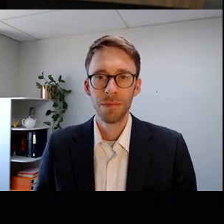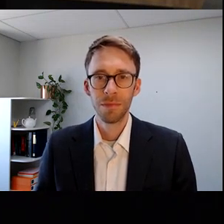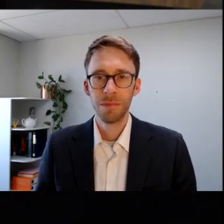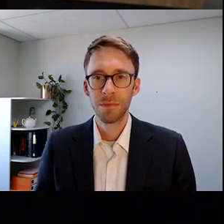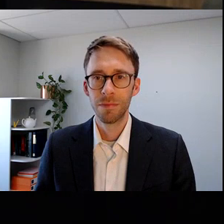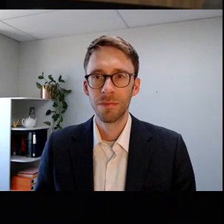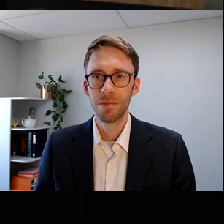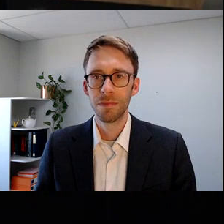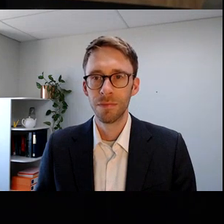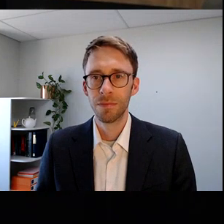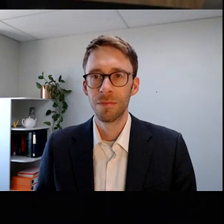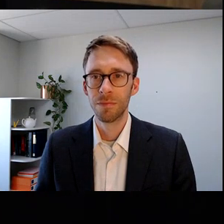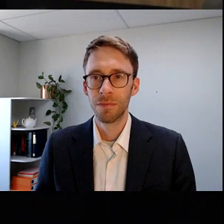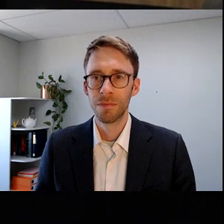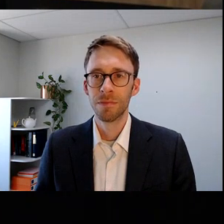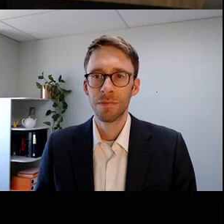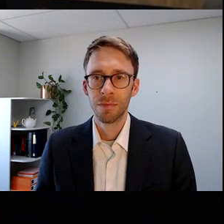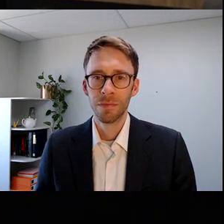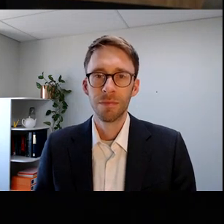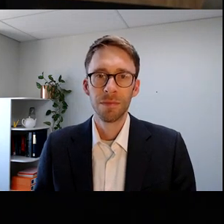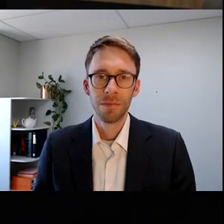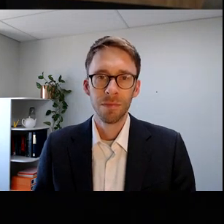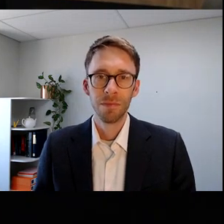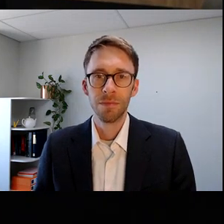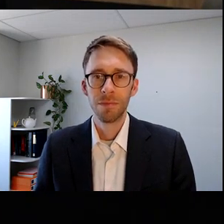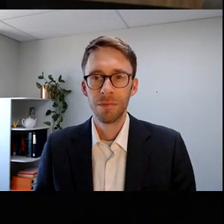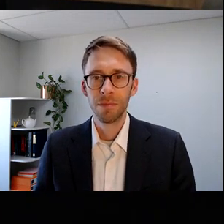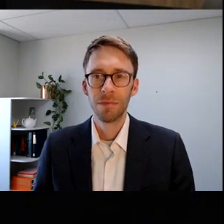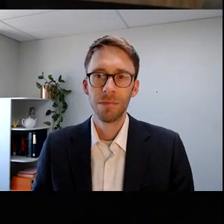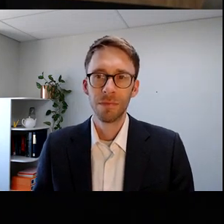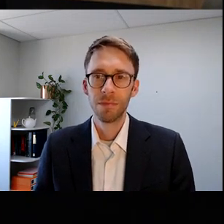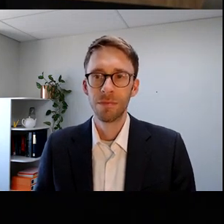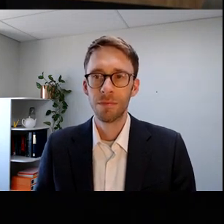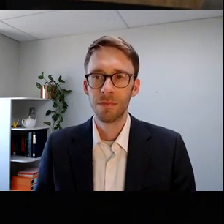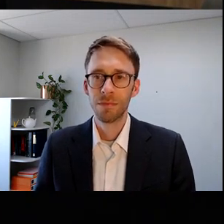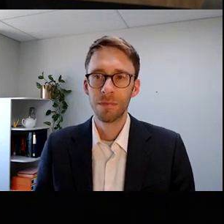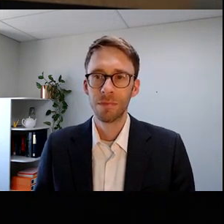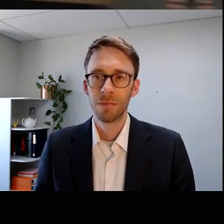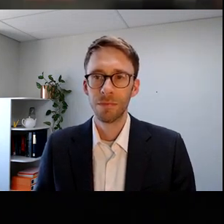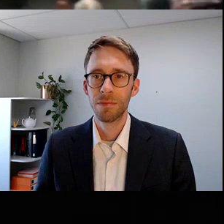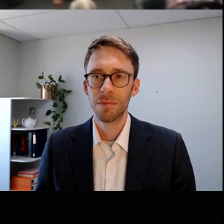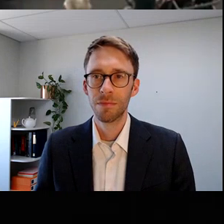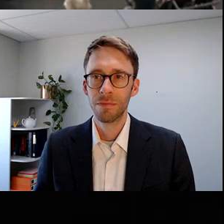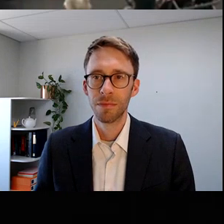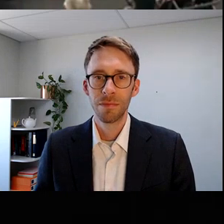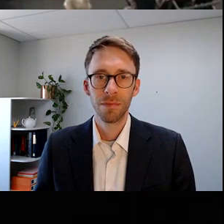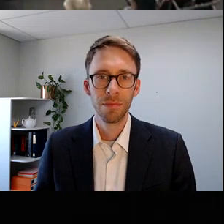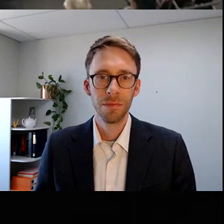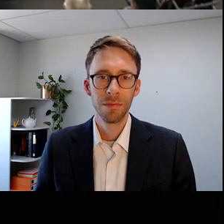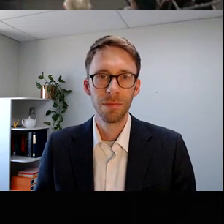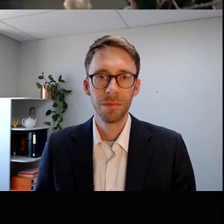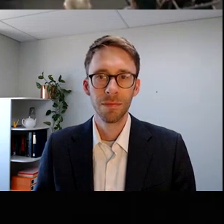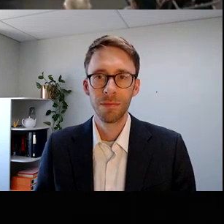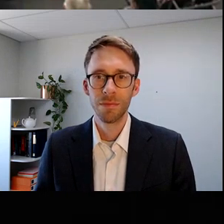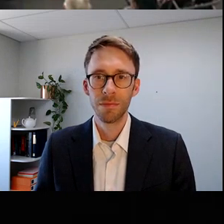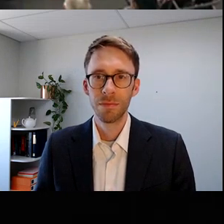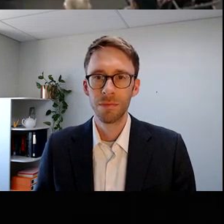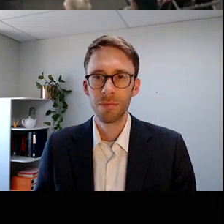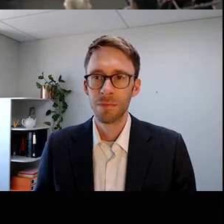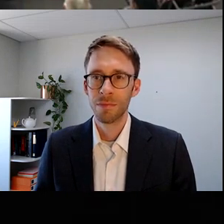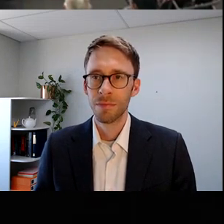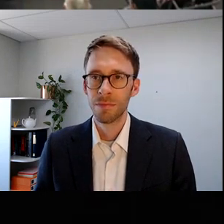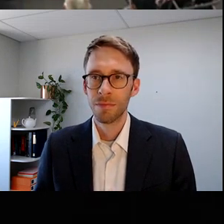Thank you, Shirley, for the welcome and the acknowledgement to country. I would now like to introduce Megan Burley, Director for Health